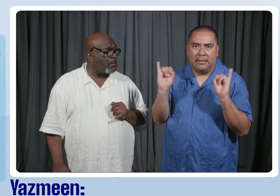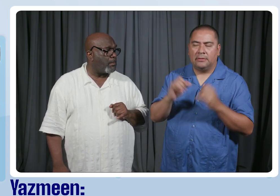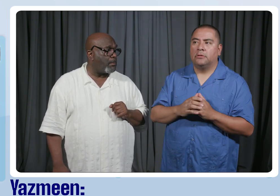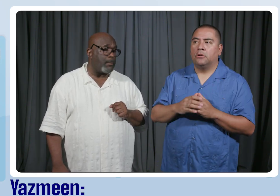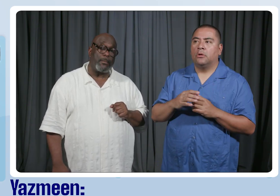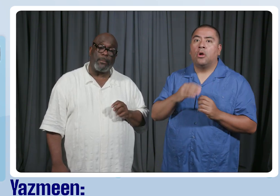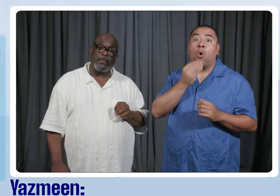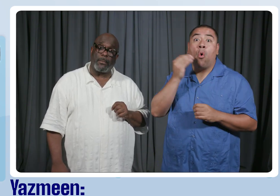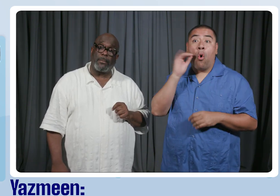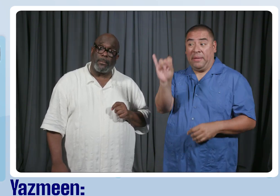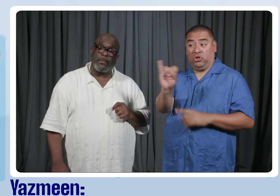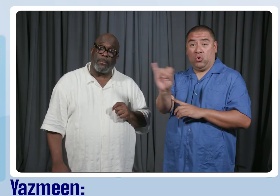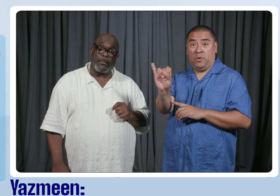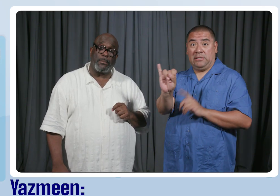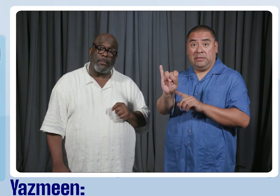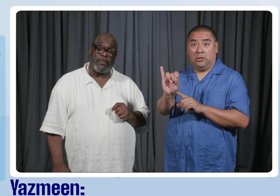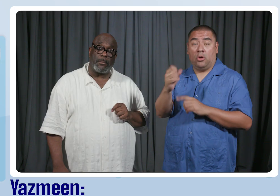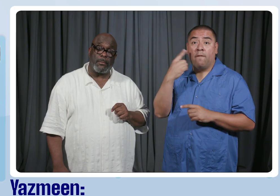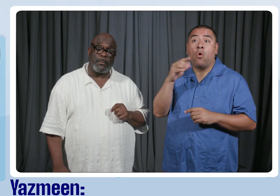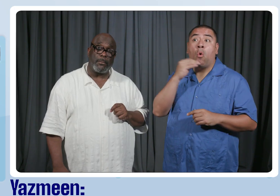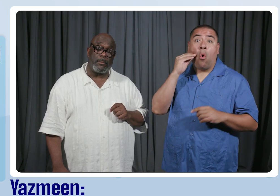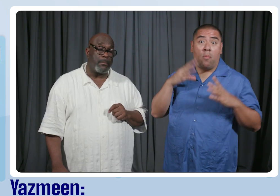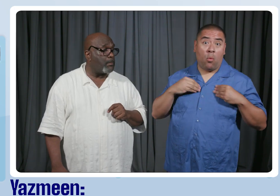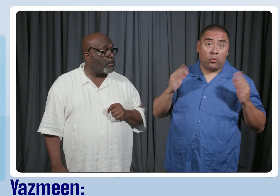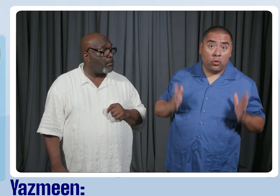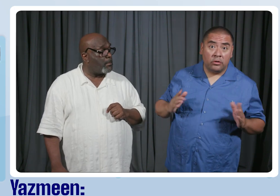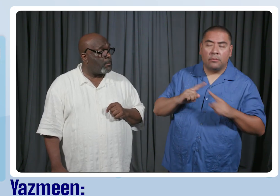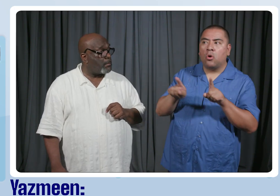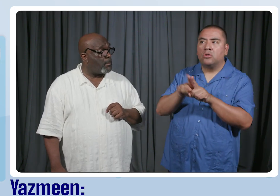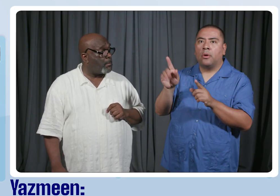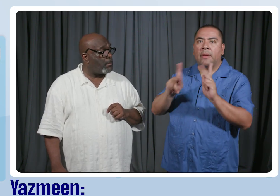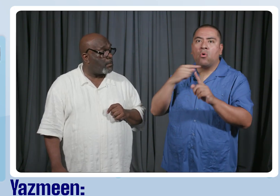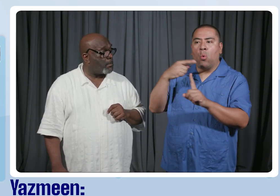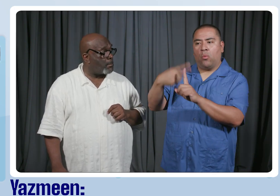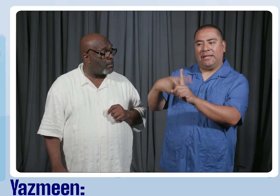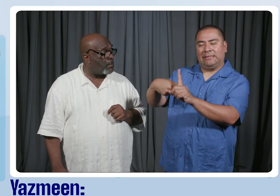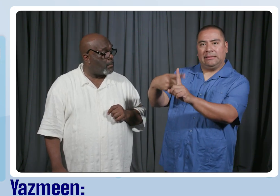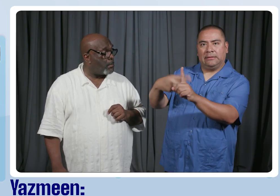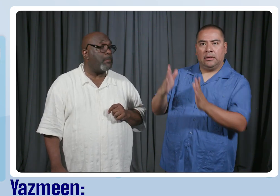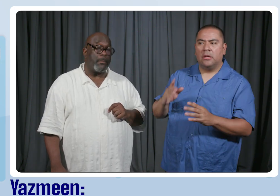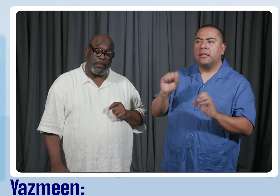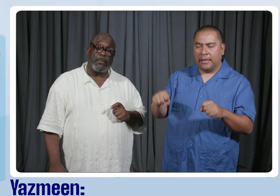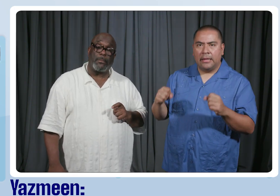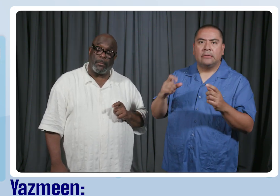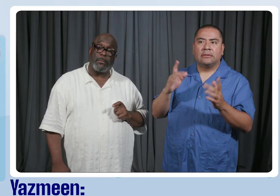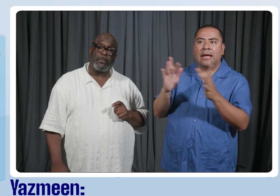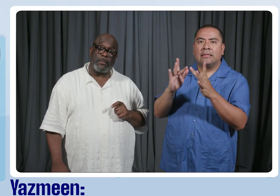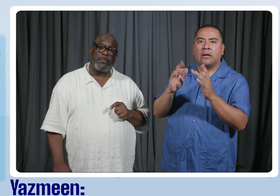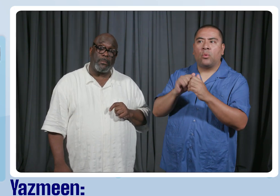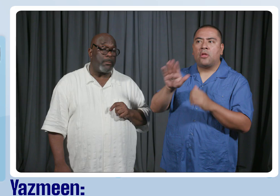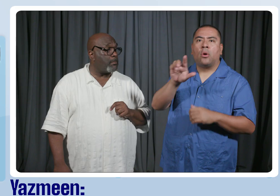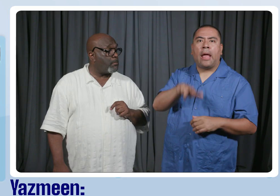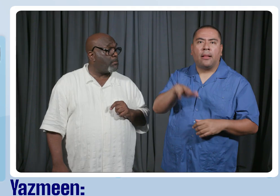For the home insurance, this does not only go for homeowners, but also for those that are renting. So they're more than welcome to get in contact with